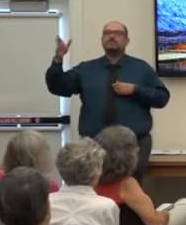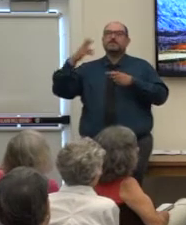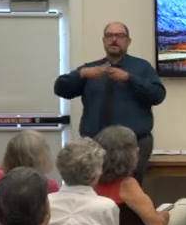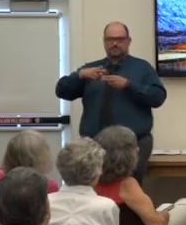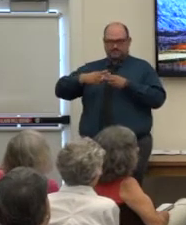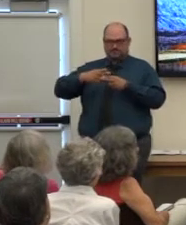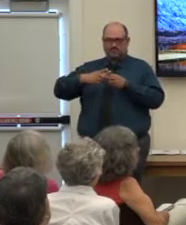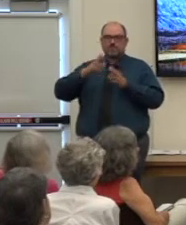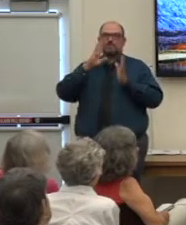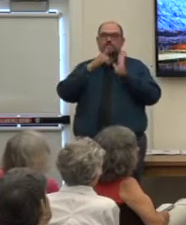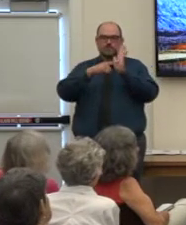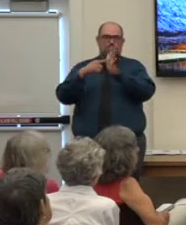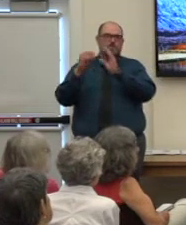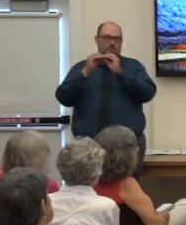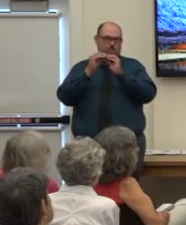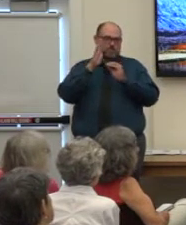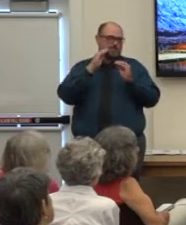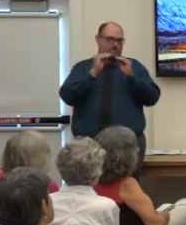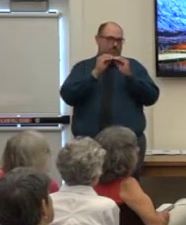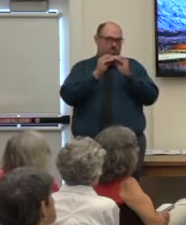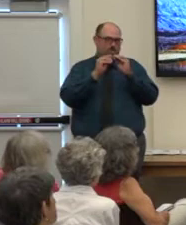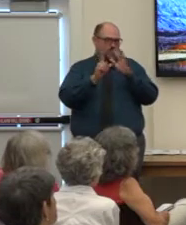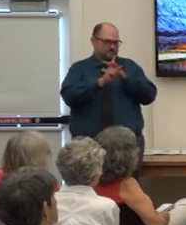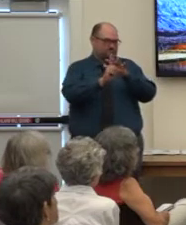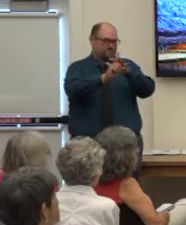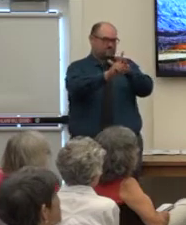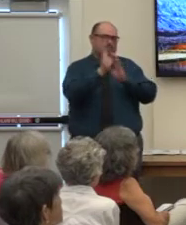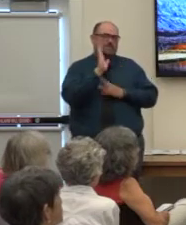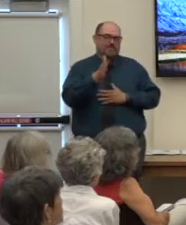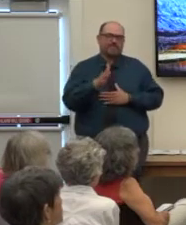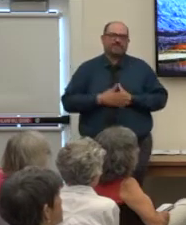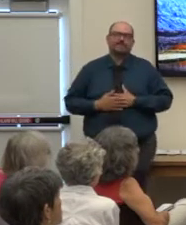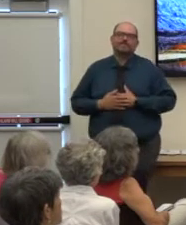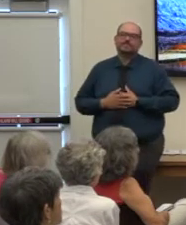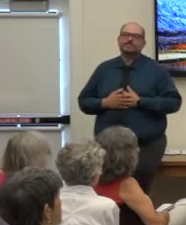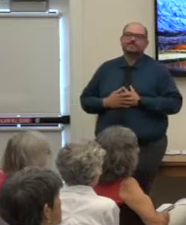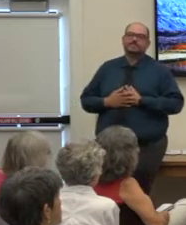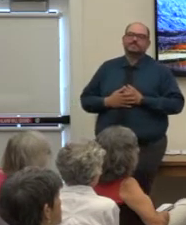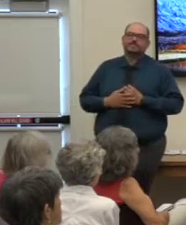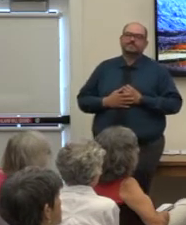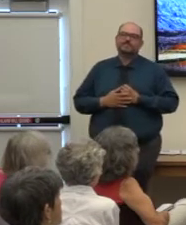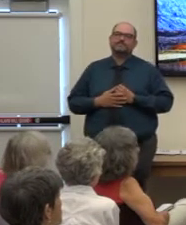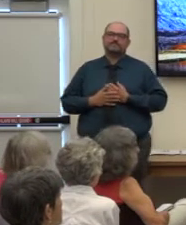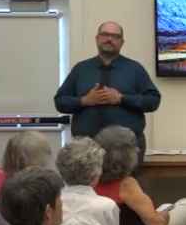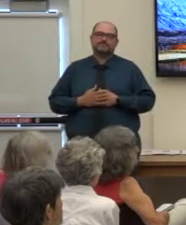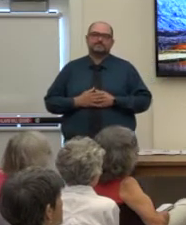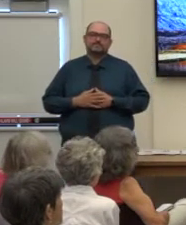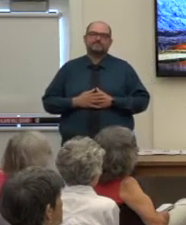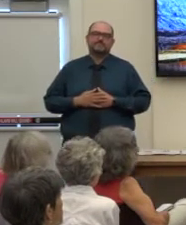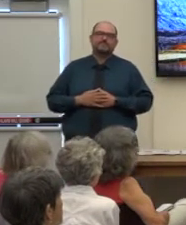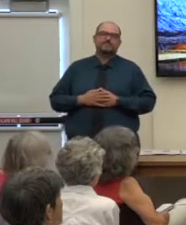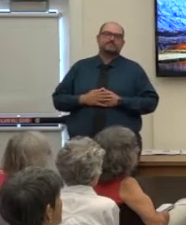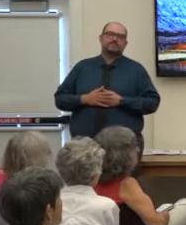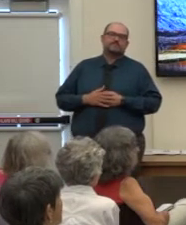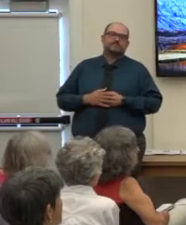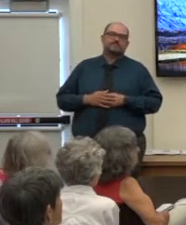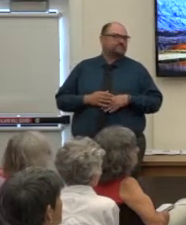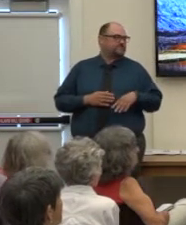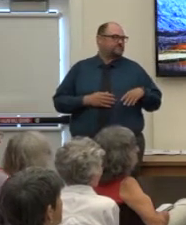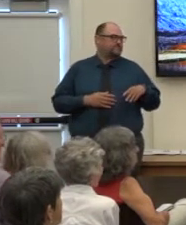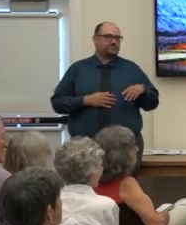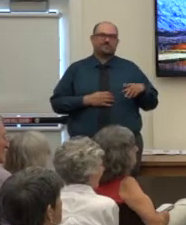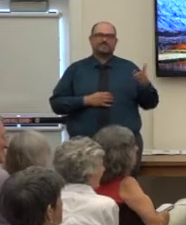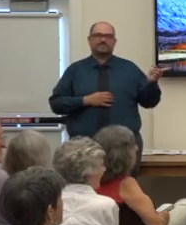see more. But so I think, you know, even by the, would you agree with this? By the mid, no, she doesn't.